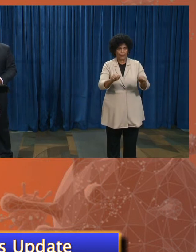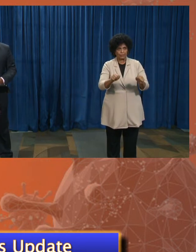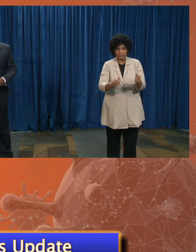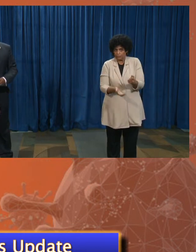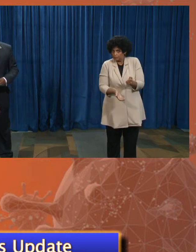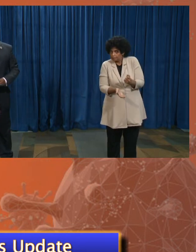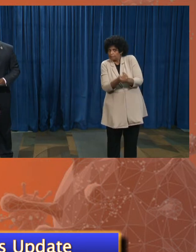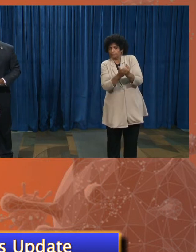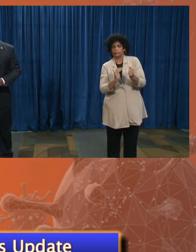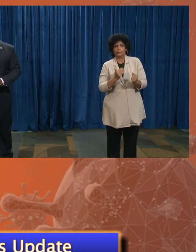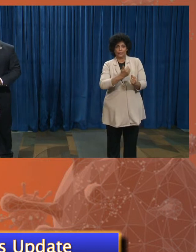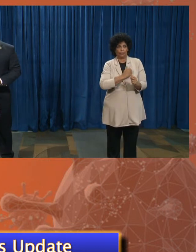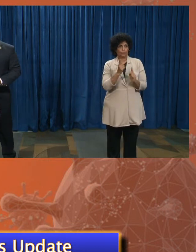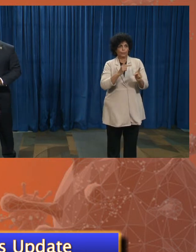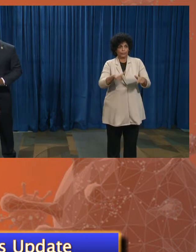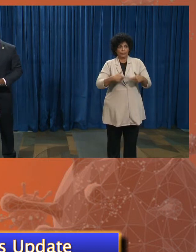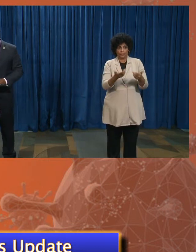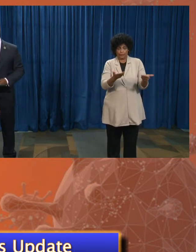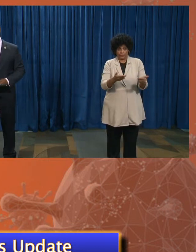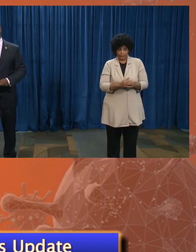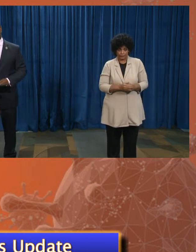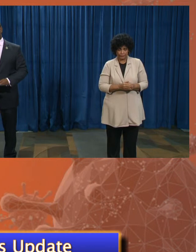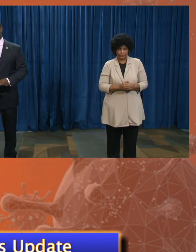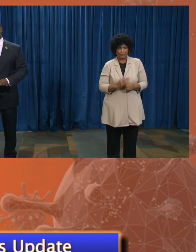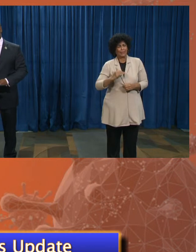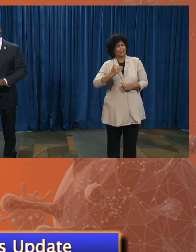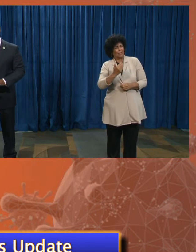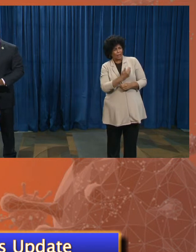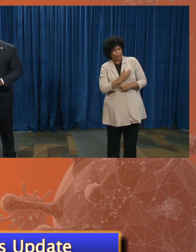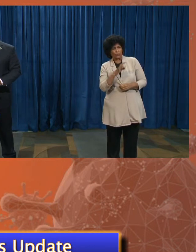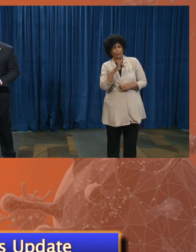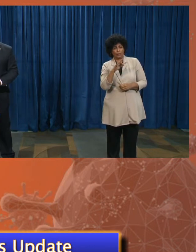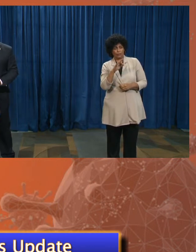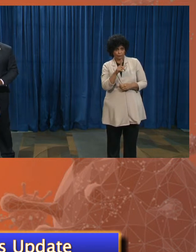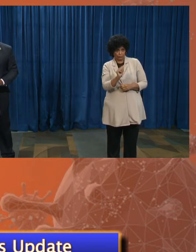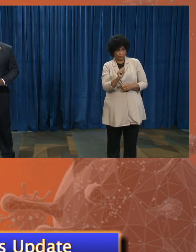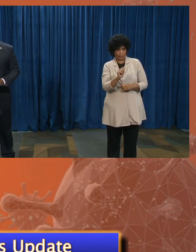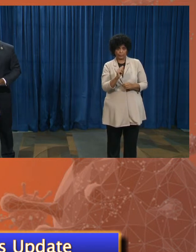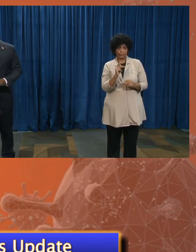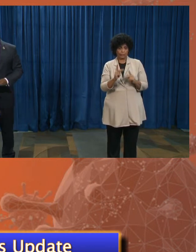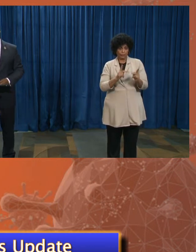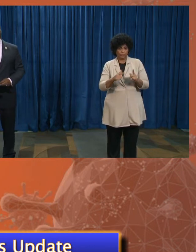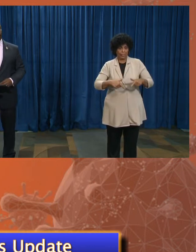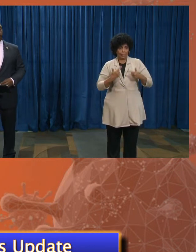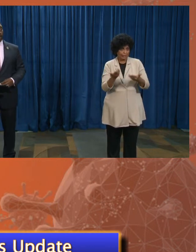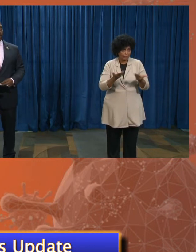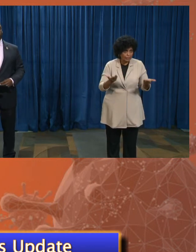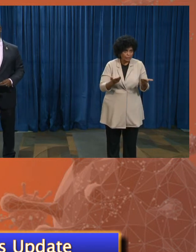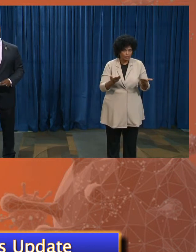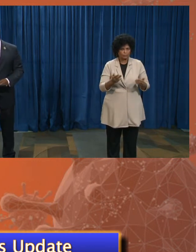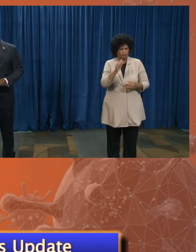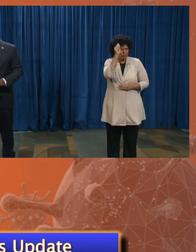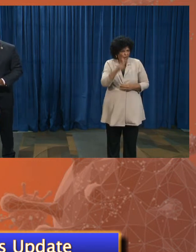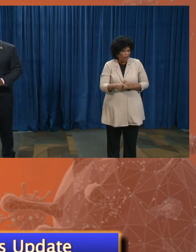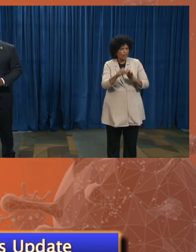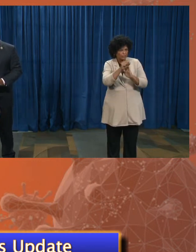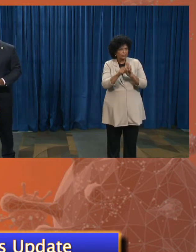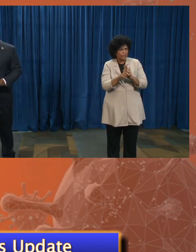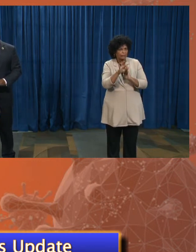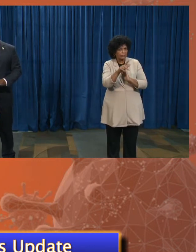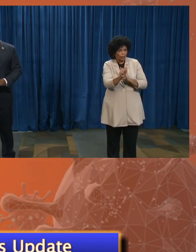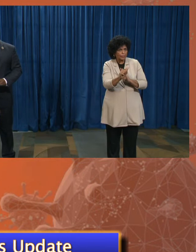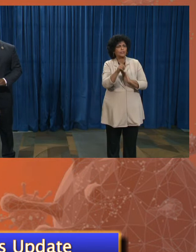Our residents, all Florida residents, should be outraged, and they should ask the question,